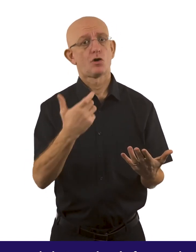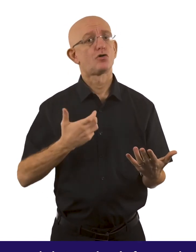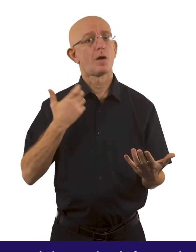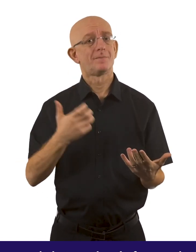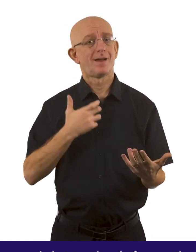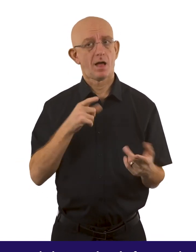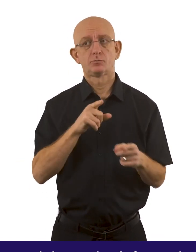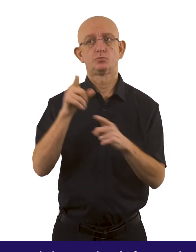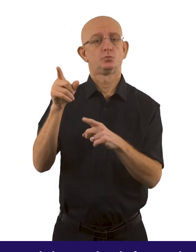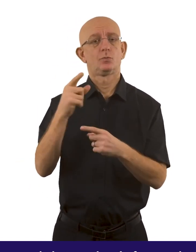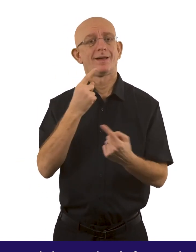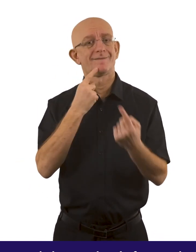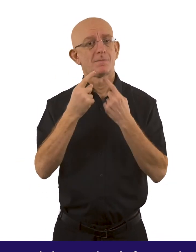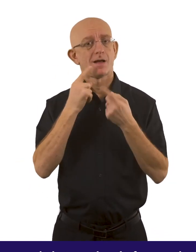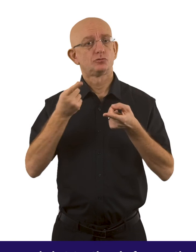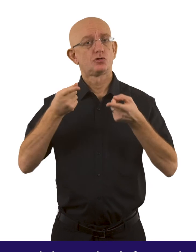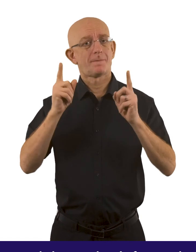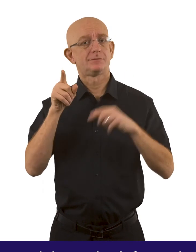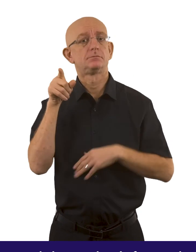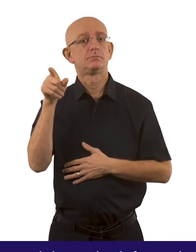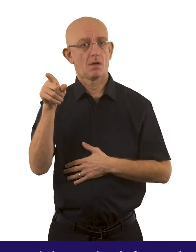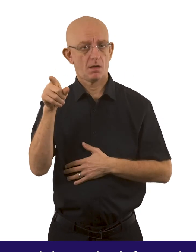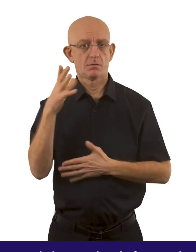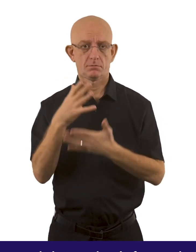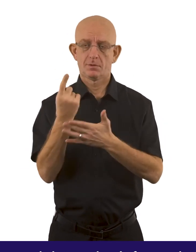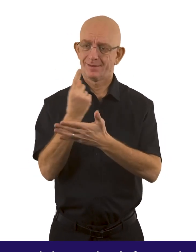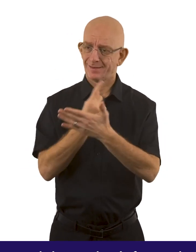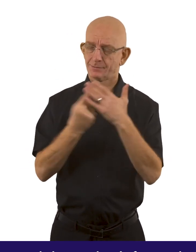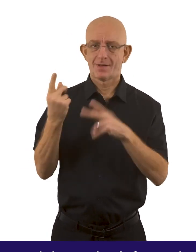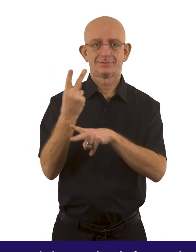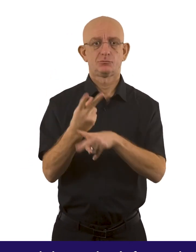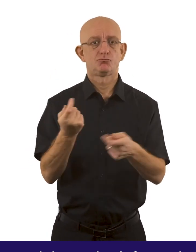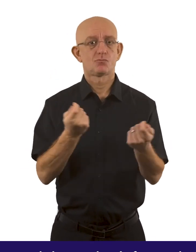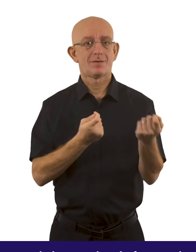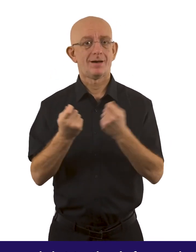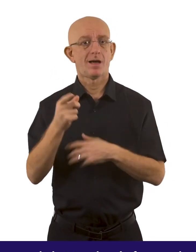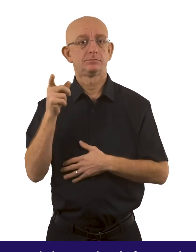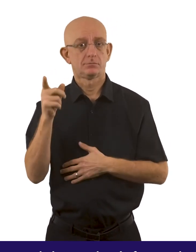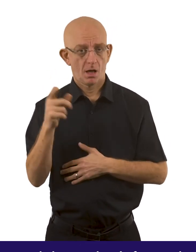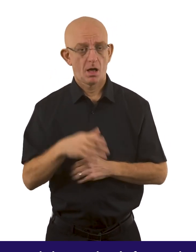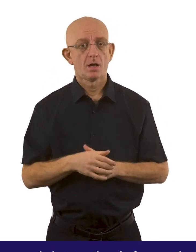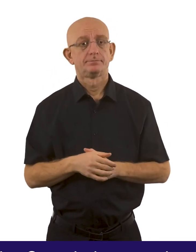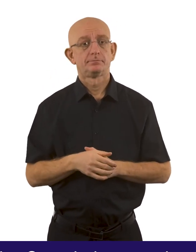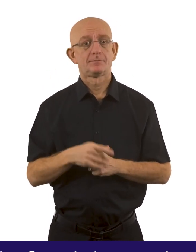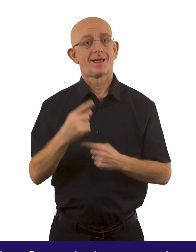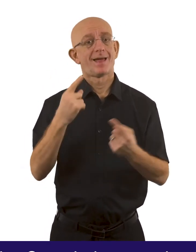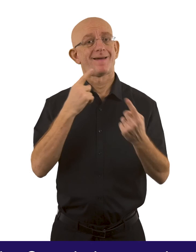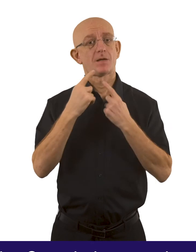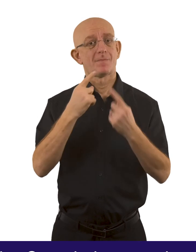you may make a complaint to the Information Commissioner, who is an independent regulator. The